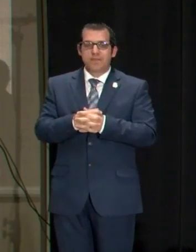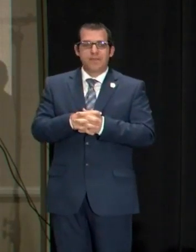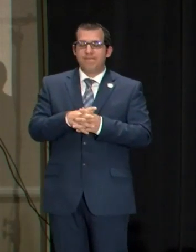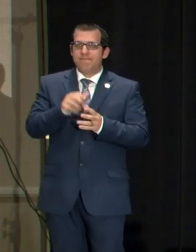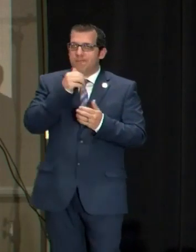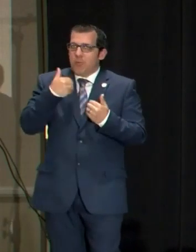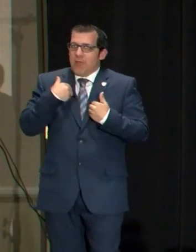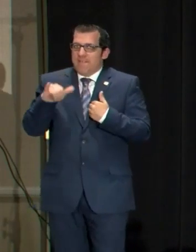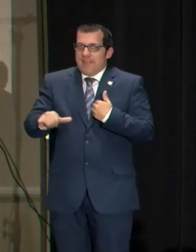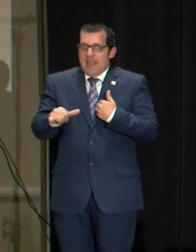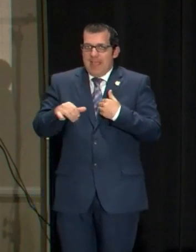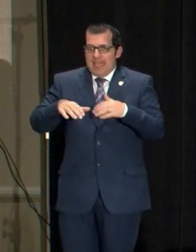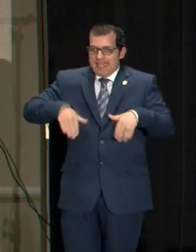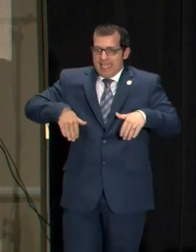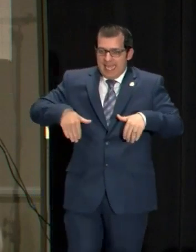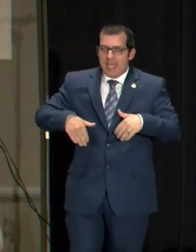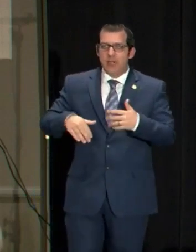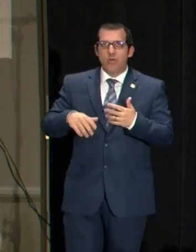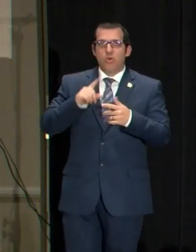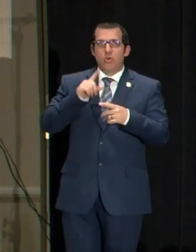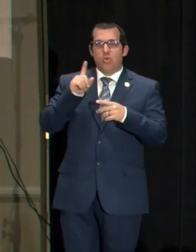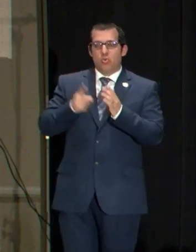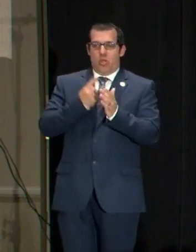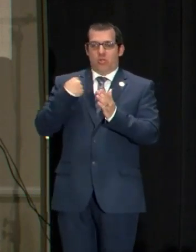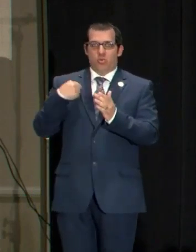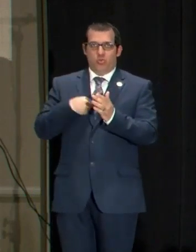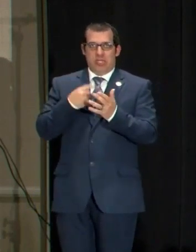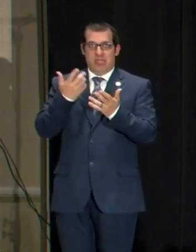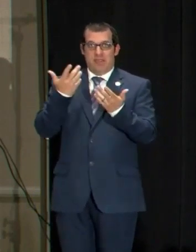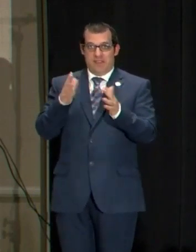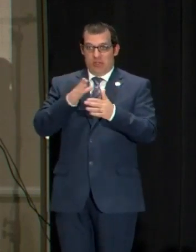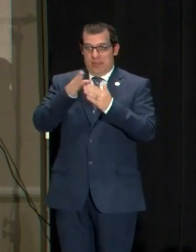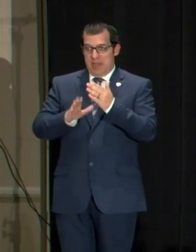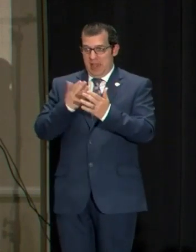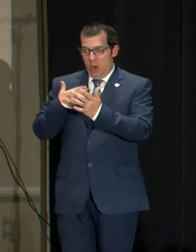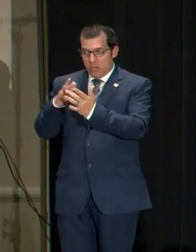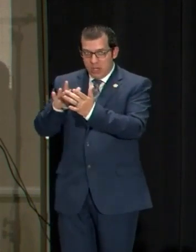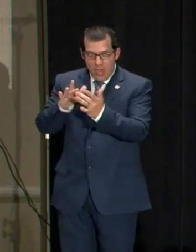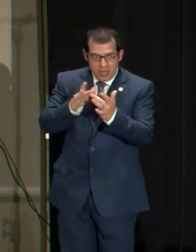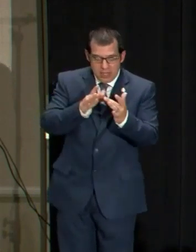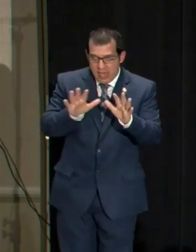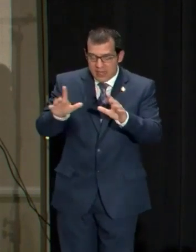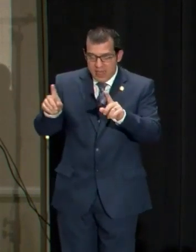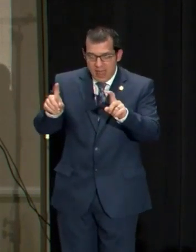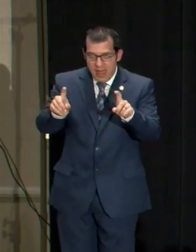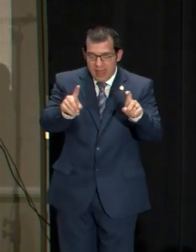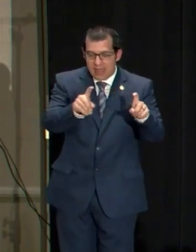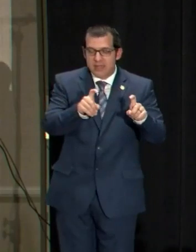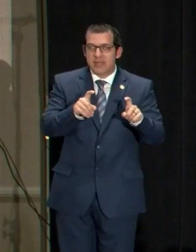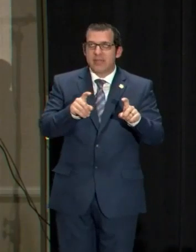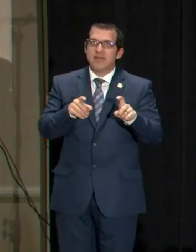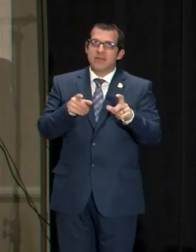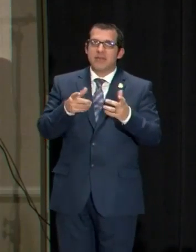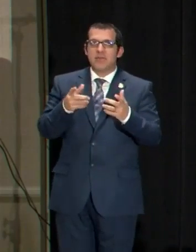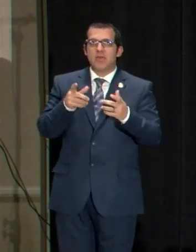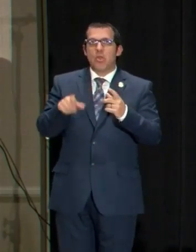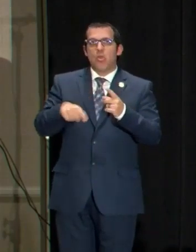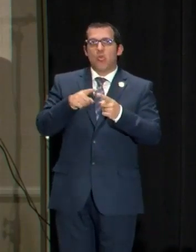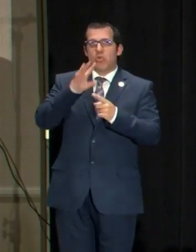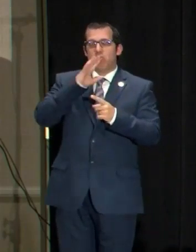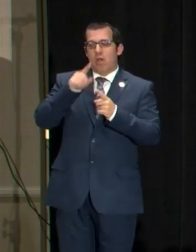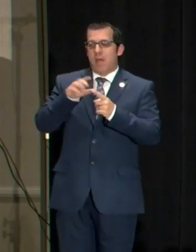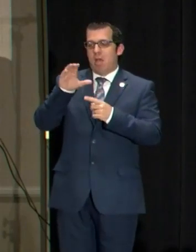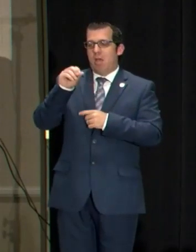that yet. Sure, once we have completed our contact tracing, and of course, this is when we talk